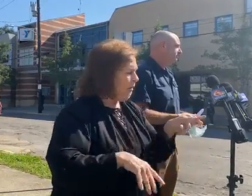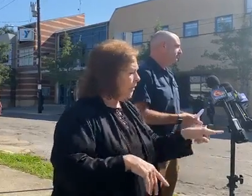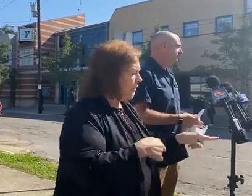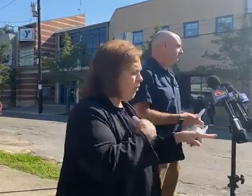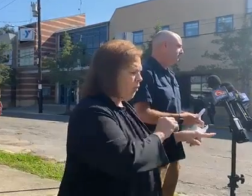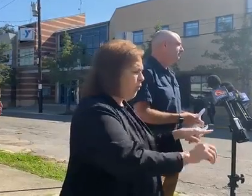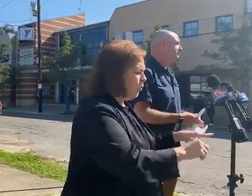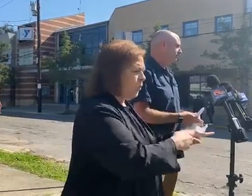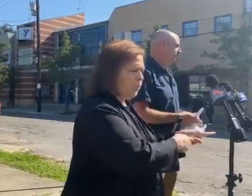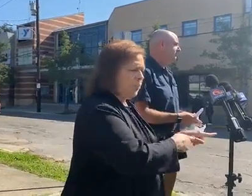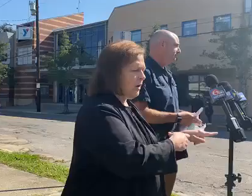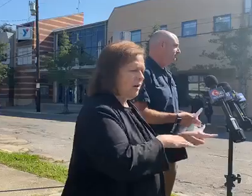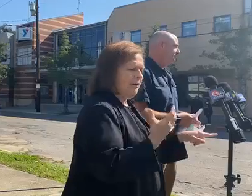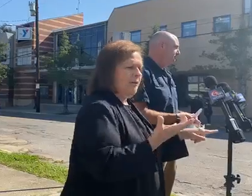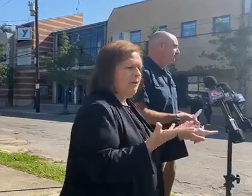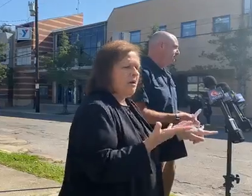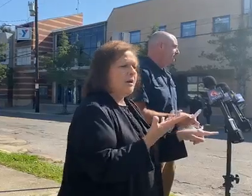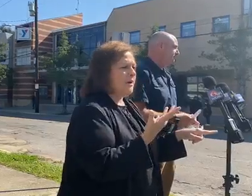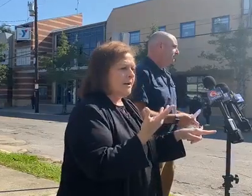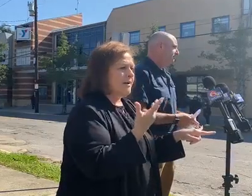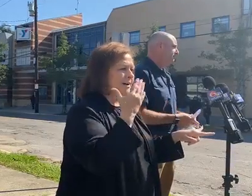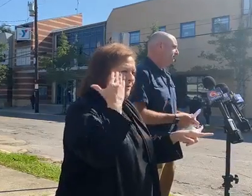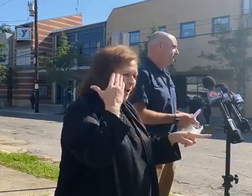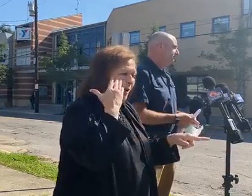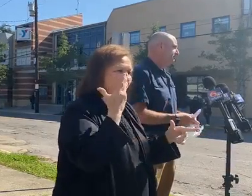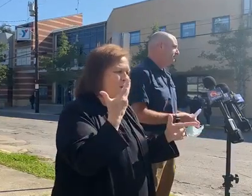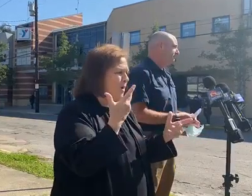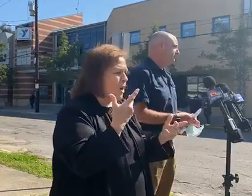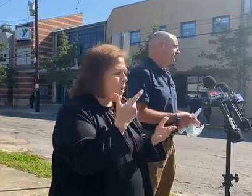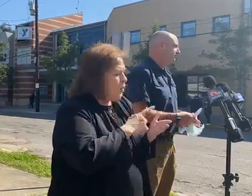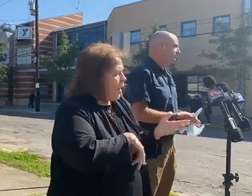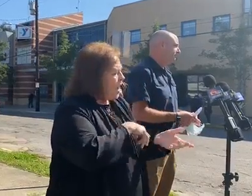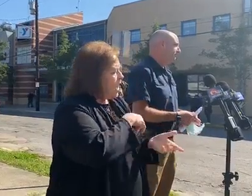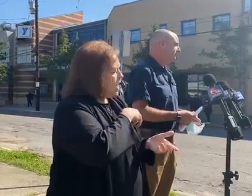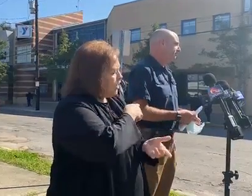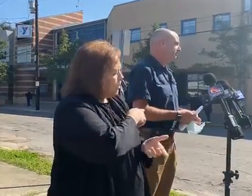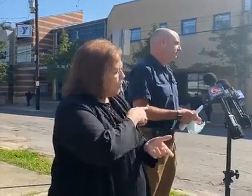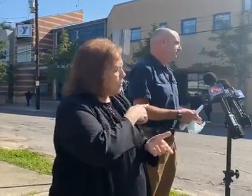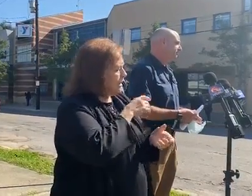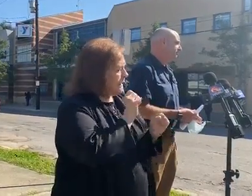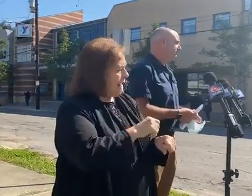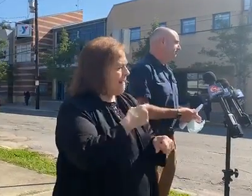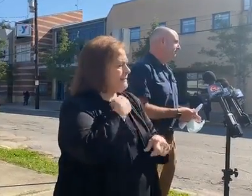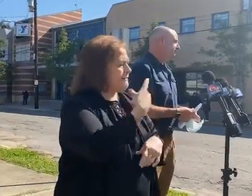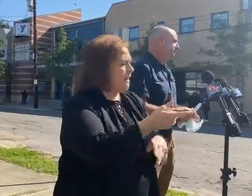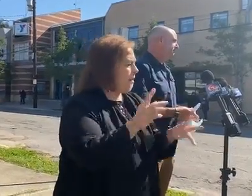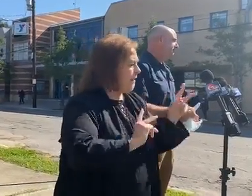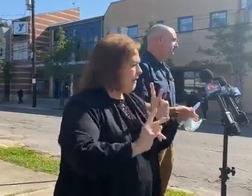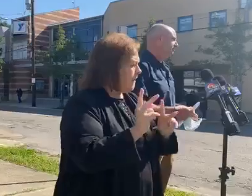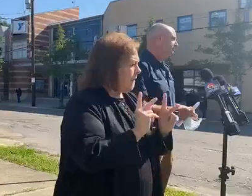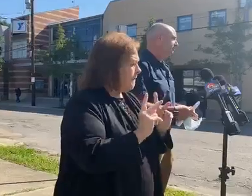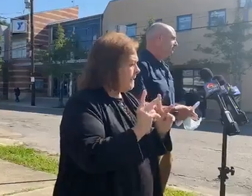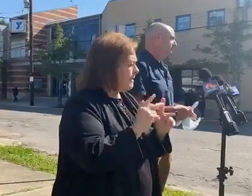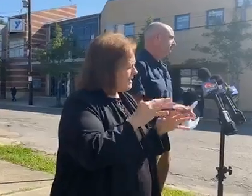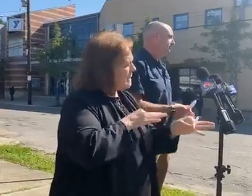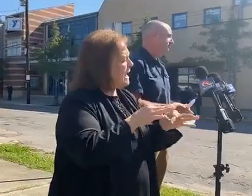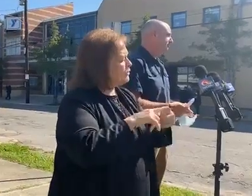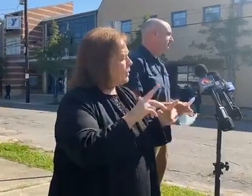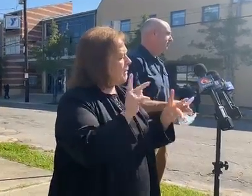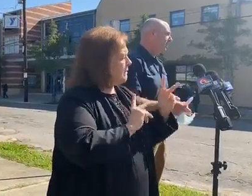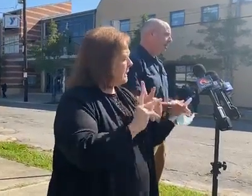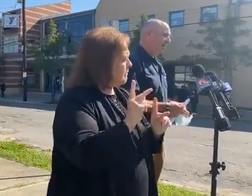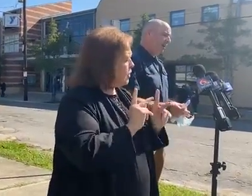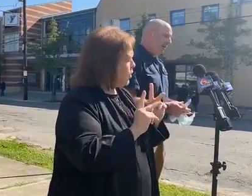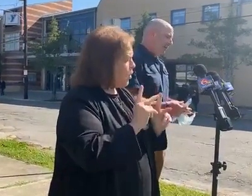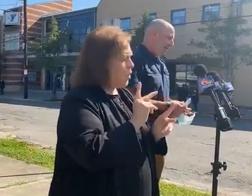obviously frustrated, and it's understandable given the storm. But what would you say to anybody just to try to explain it to people who are just